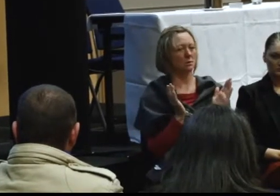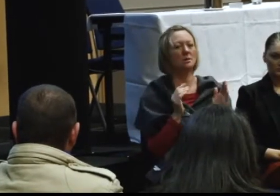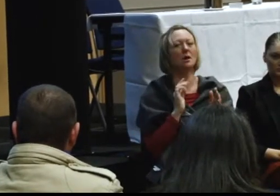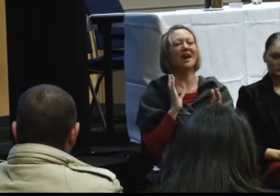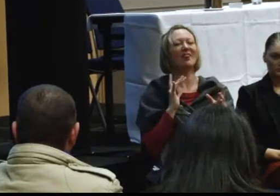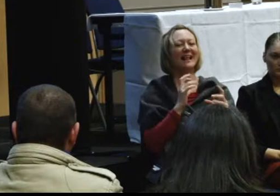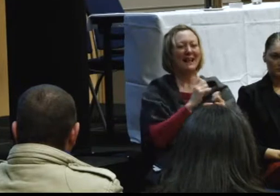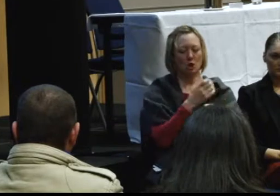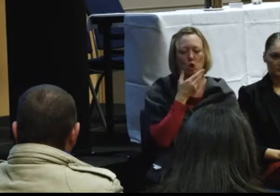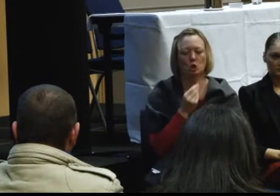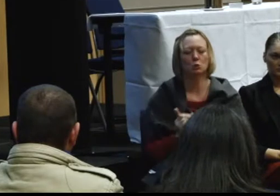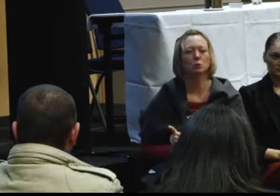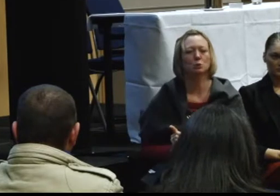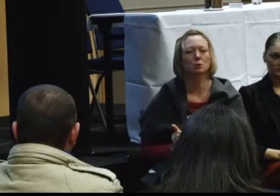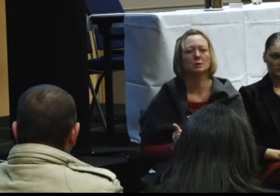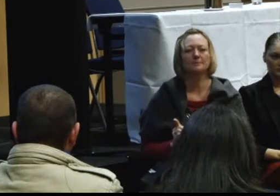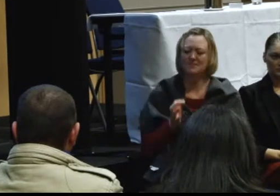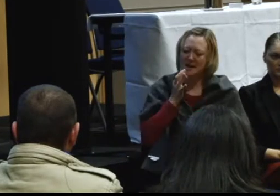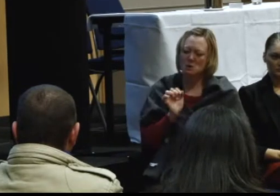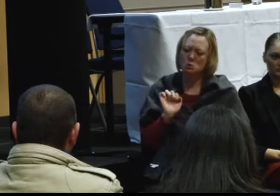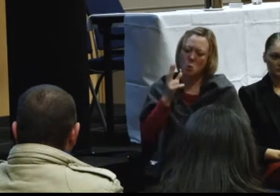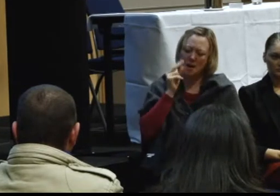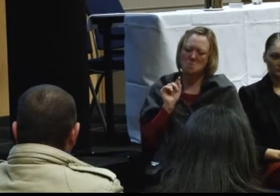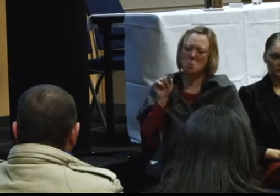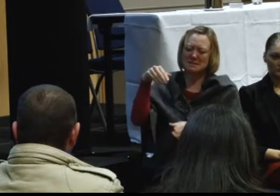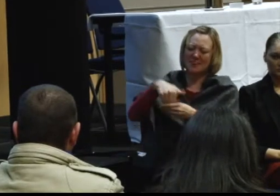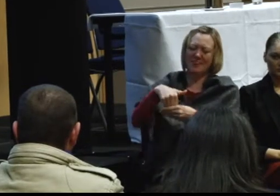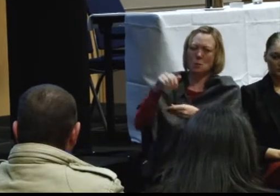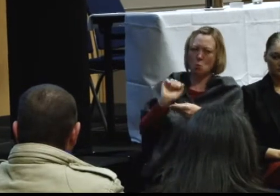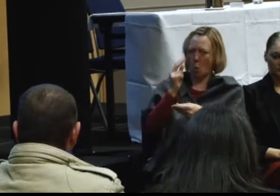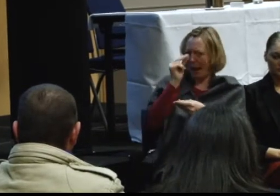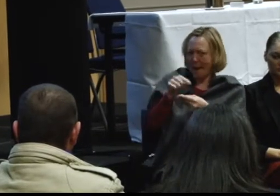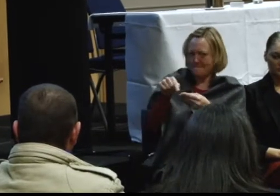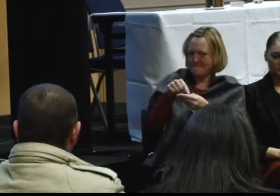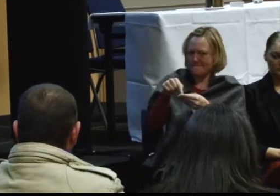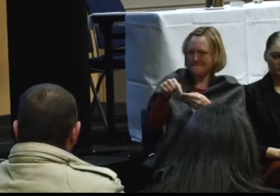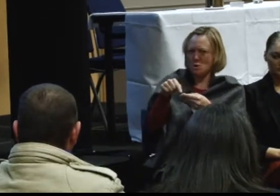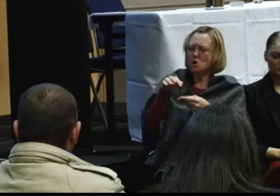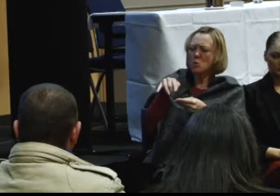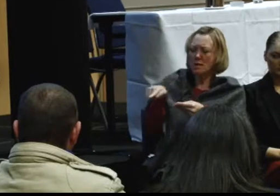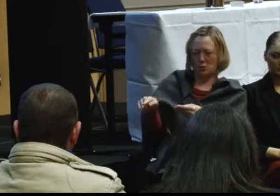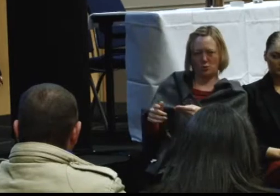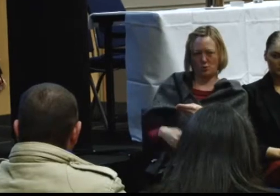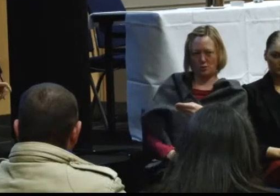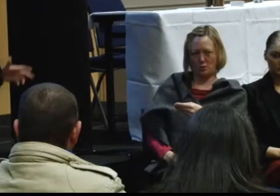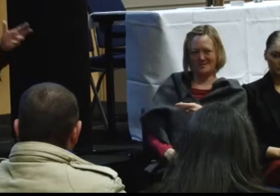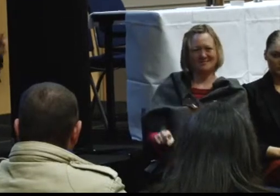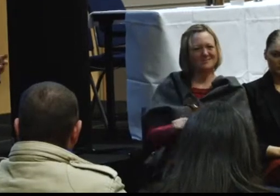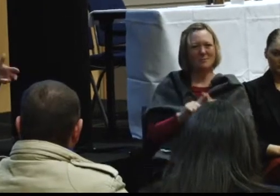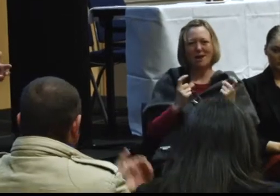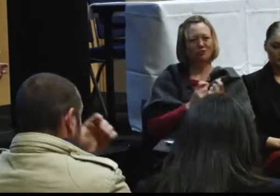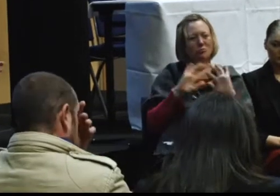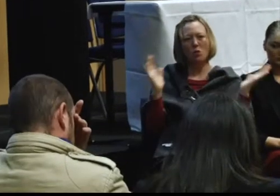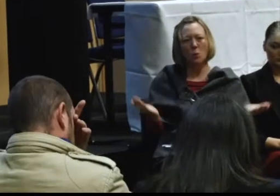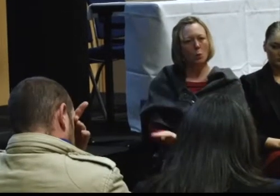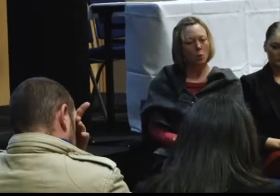with was, what's in your name? Who are you? And I'm sure it's no different in any other classroom around the world,